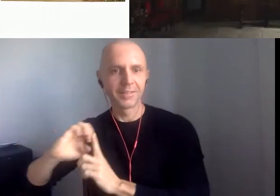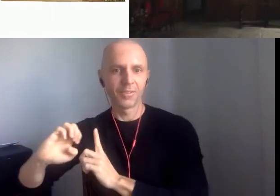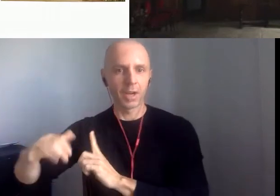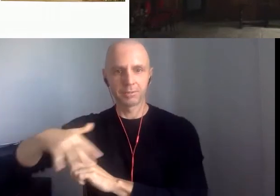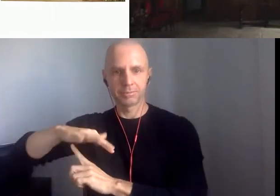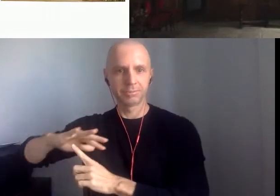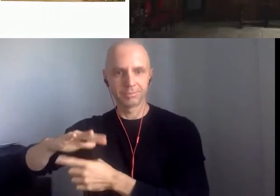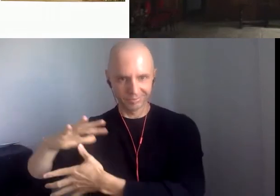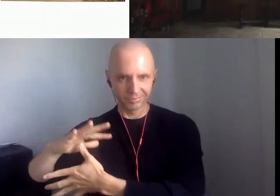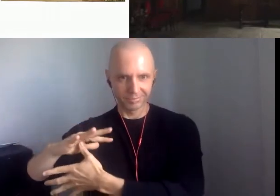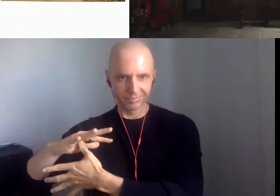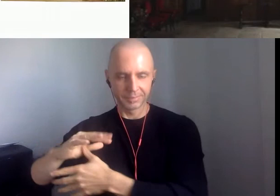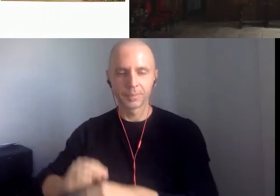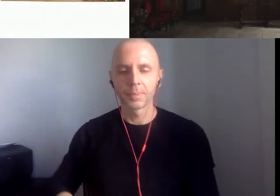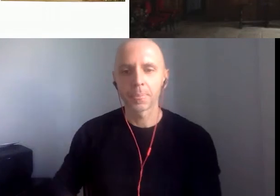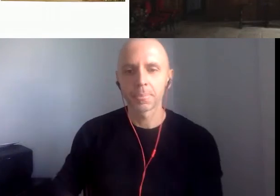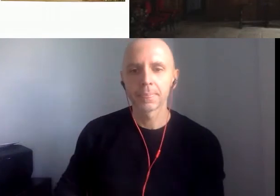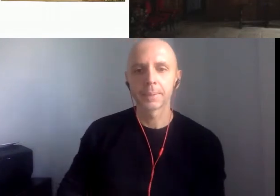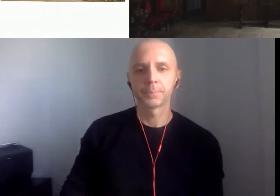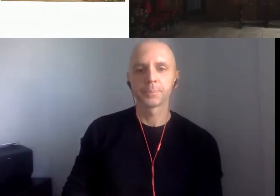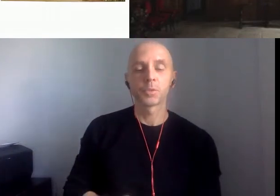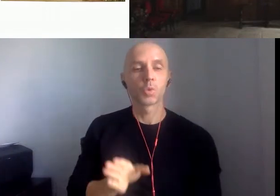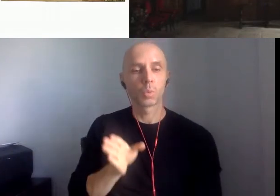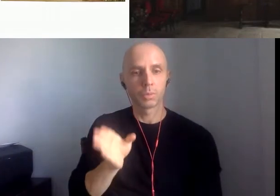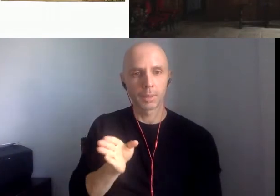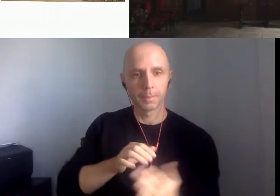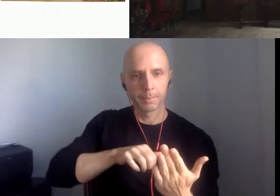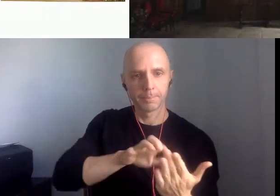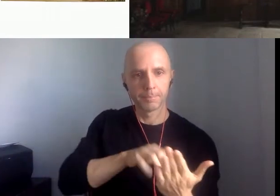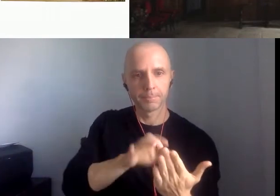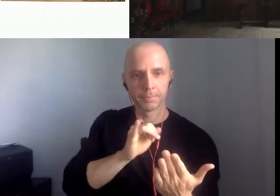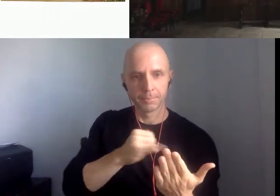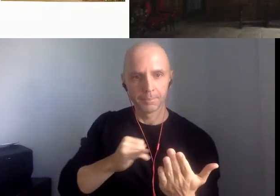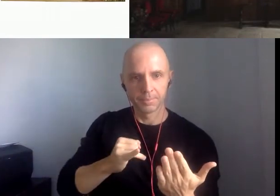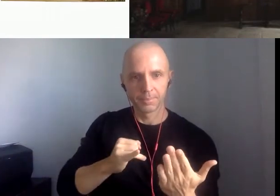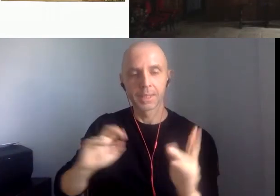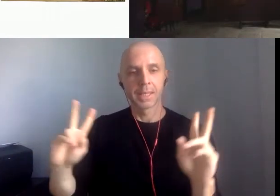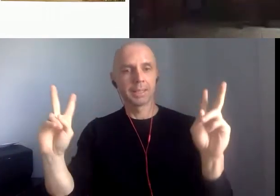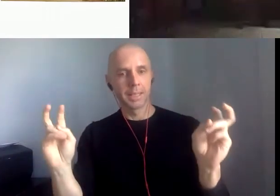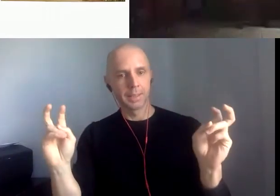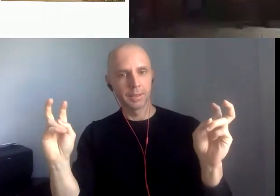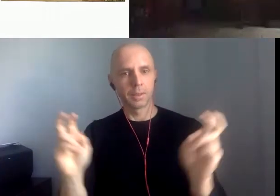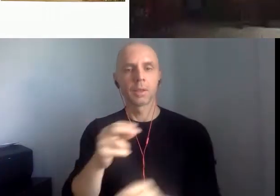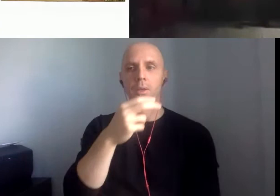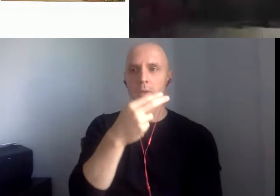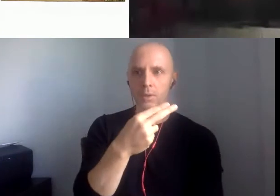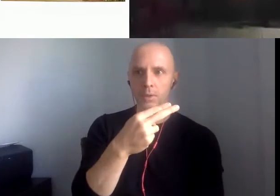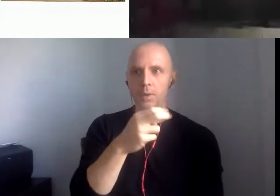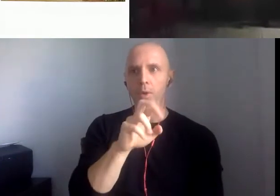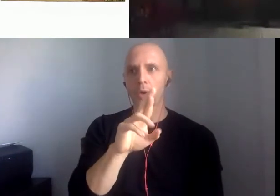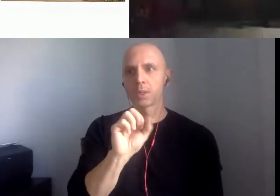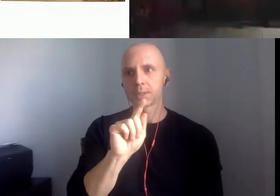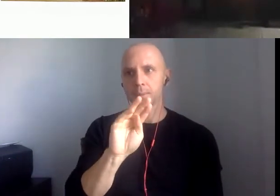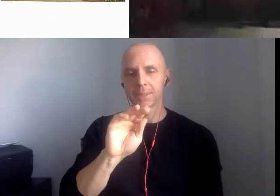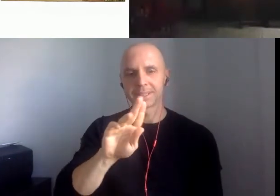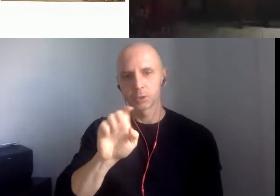The painting that emerged from these sketches is titled simply Hurstmonceux Castle, and that's what you can see on the right. It's in a